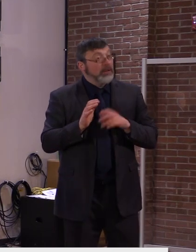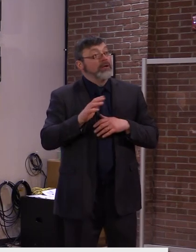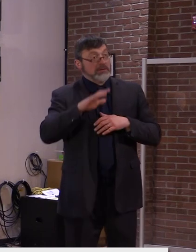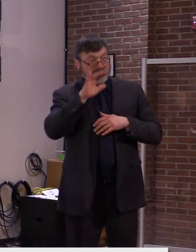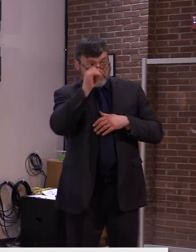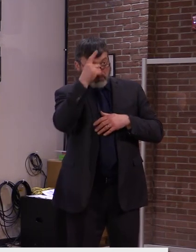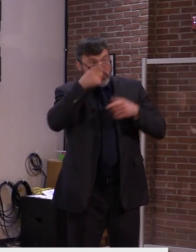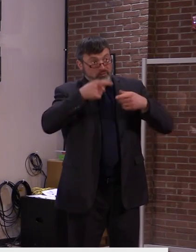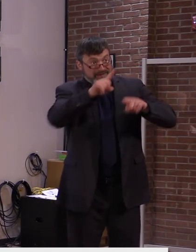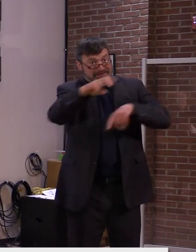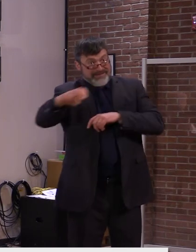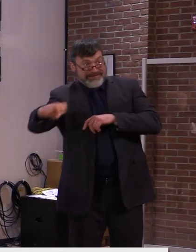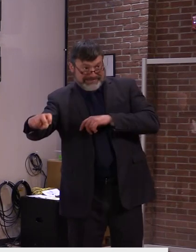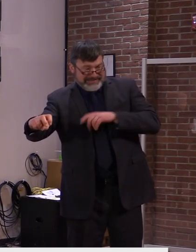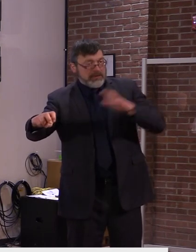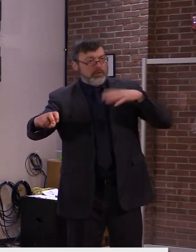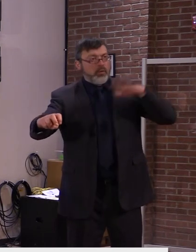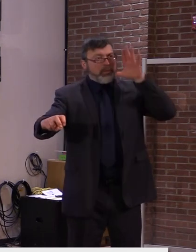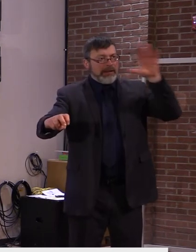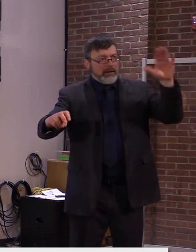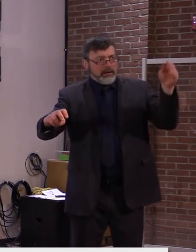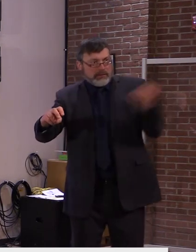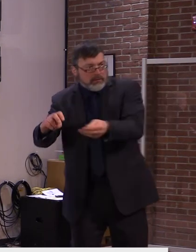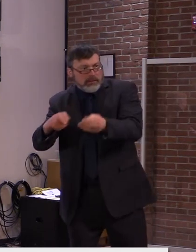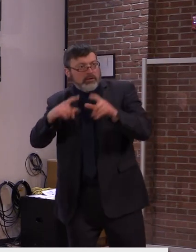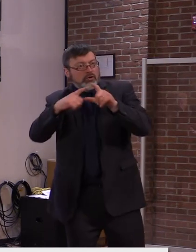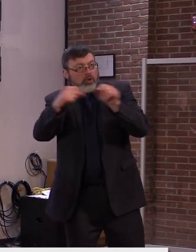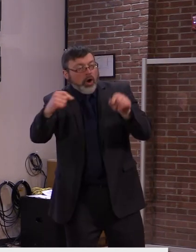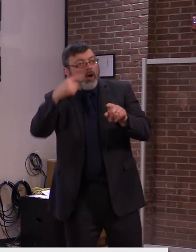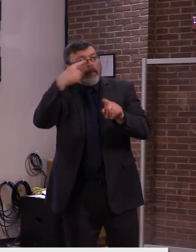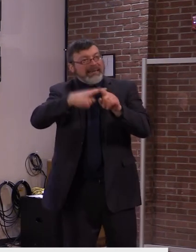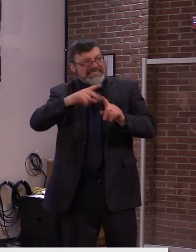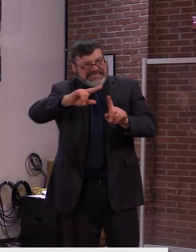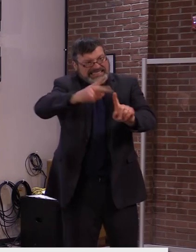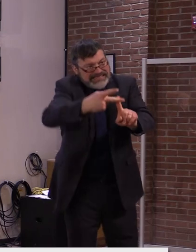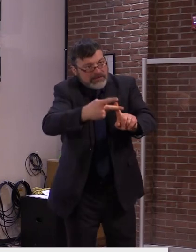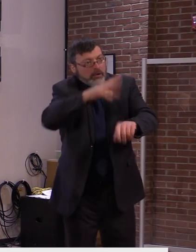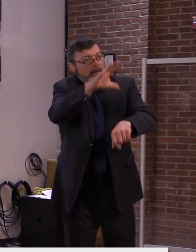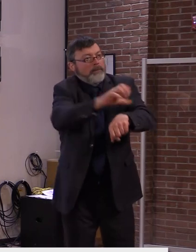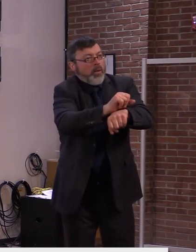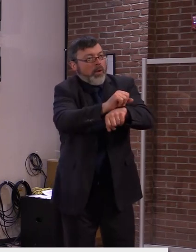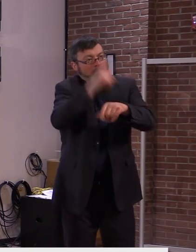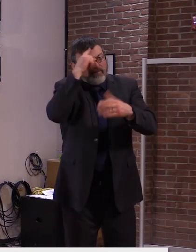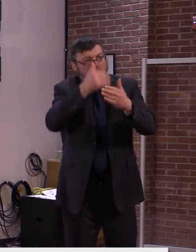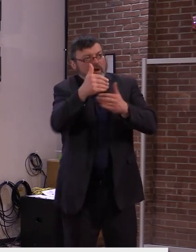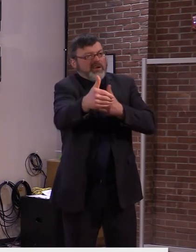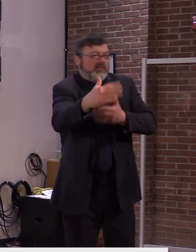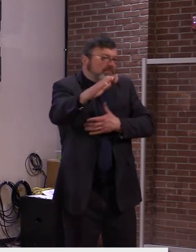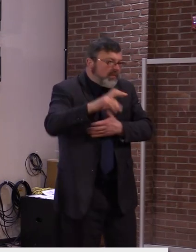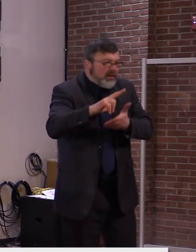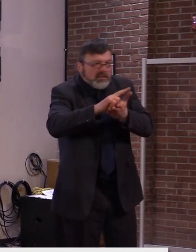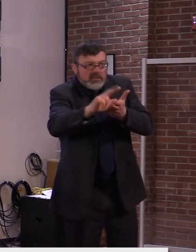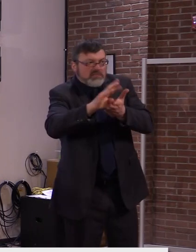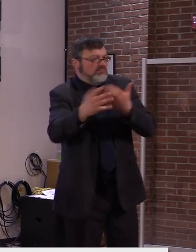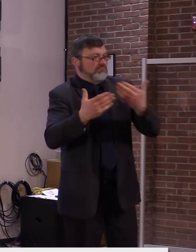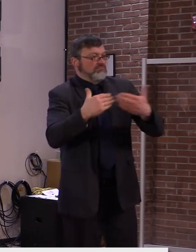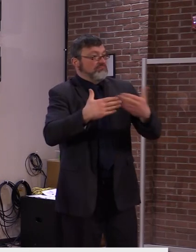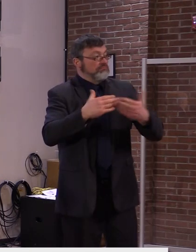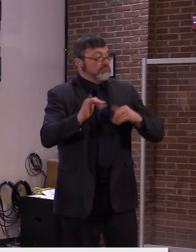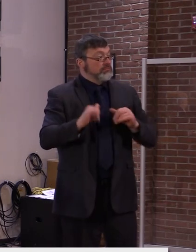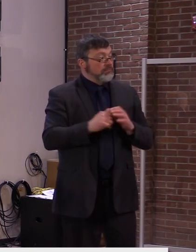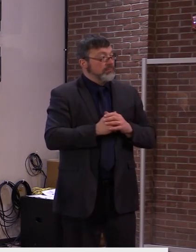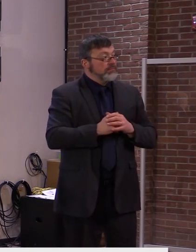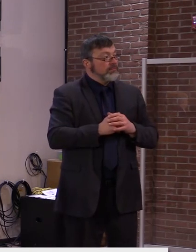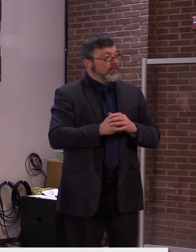will continue to be eligible. That means if you were in the 75 and over age group that we started with, you will continue